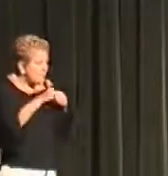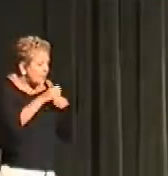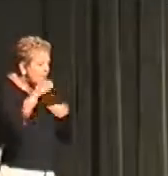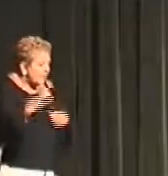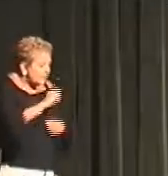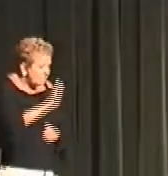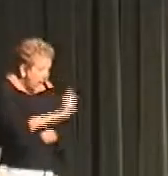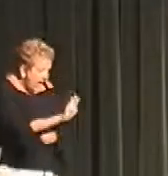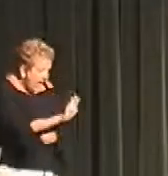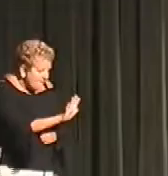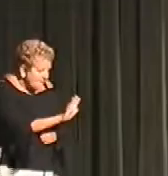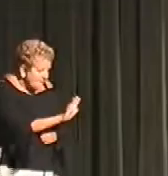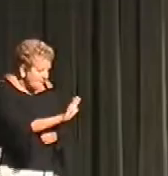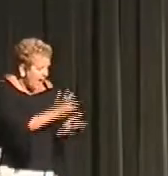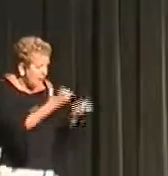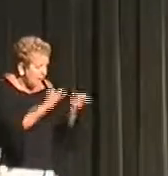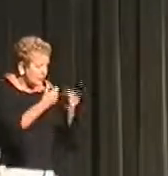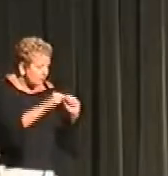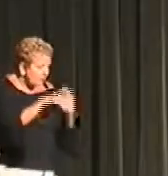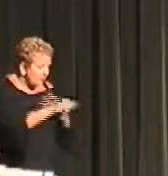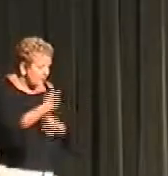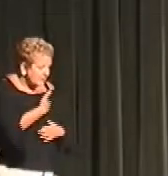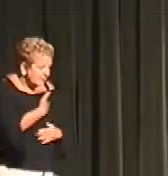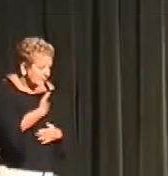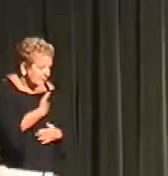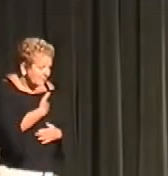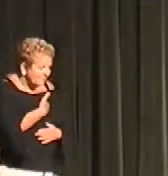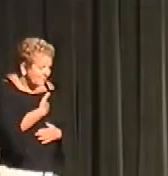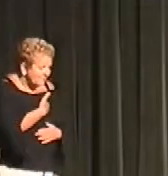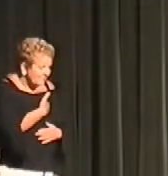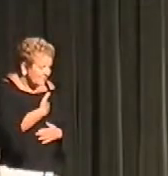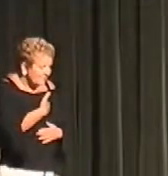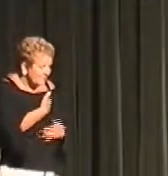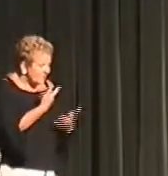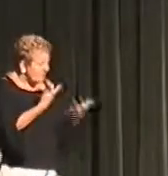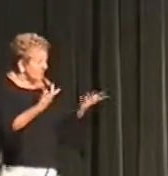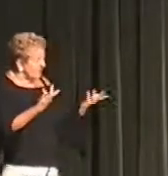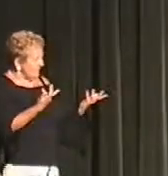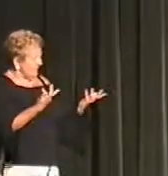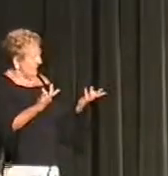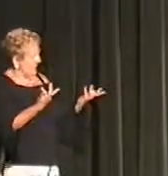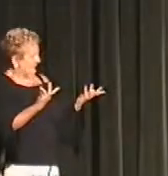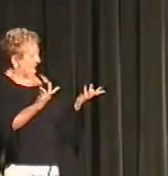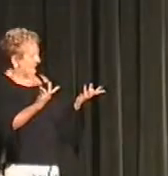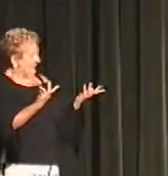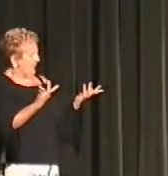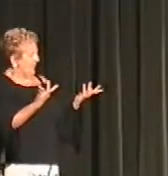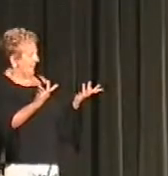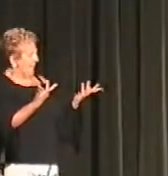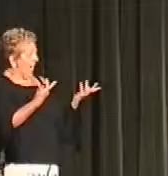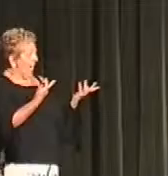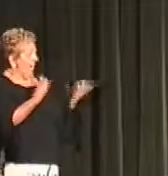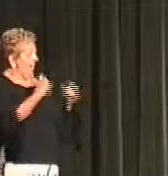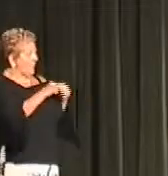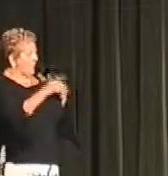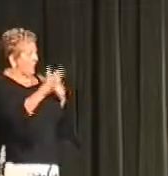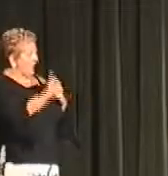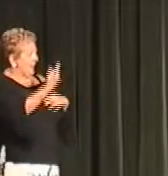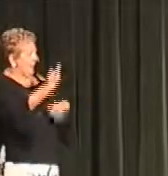I began to try and kill myself. And to the best of my knowledge, I really don't think there were any days before I came to the program of Alcoholics Anonymous that